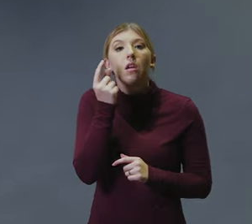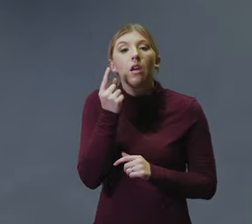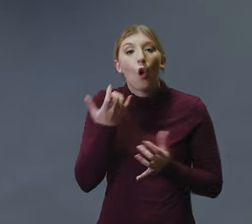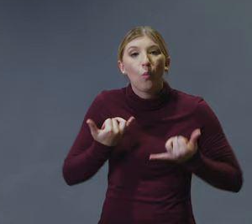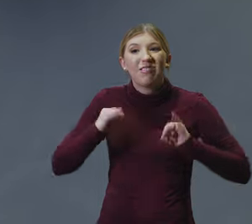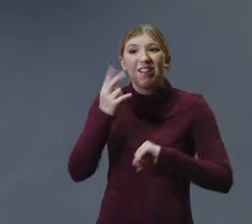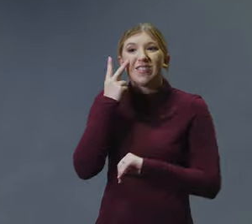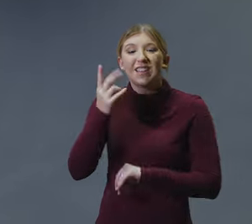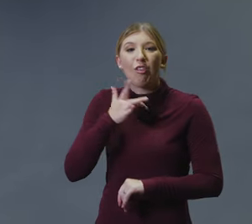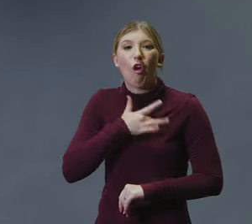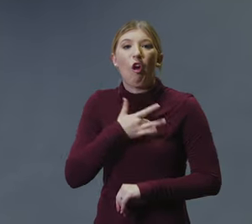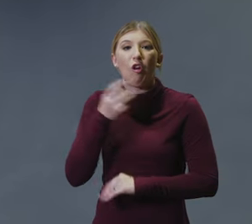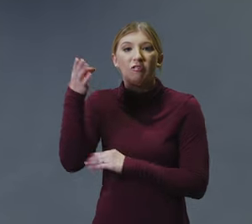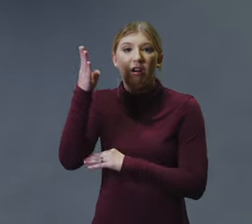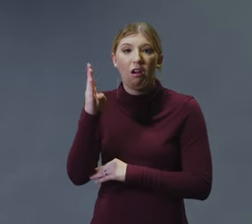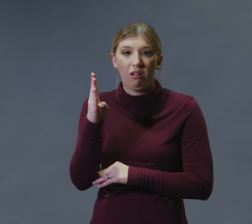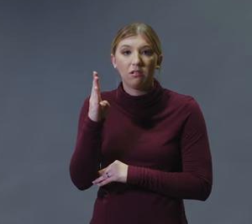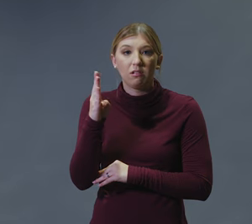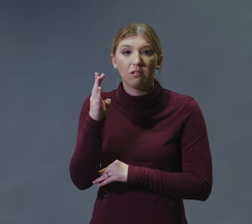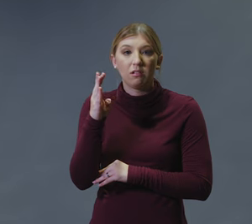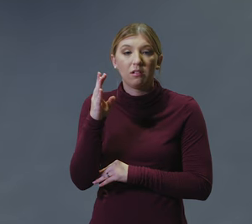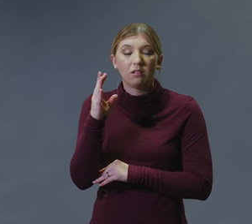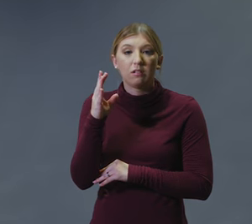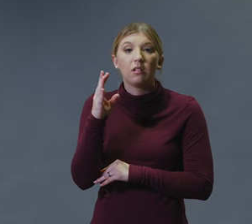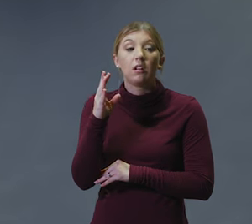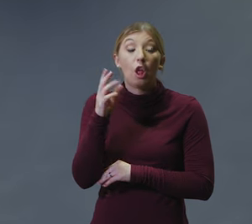still see the heart of God for his people.